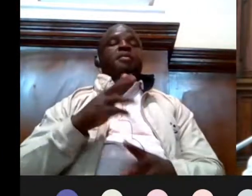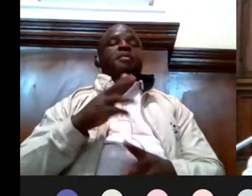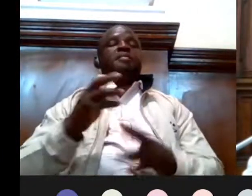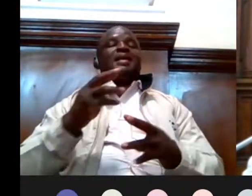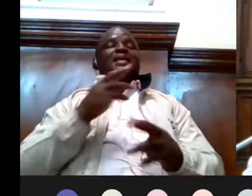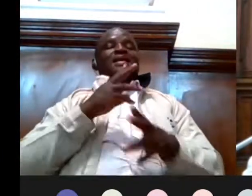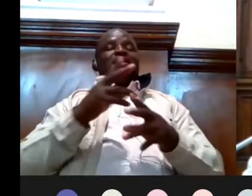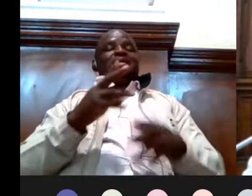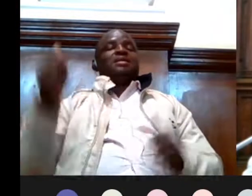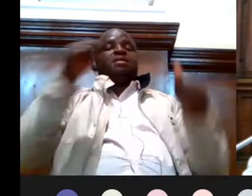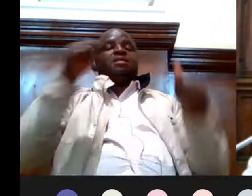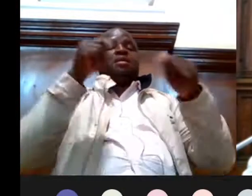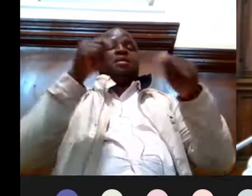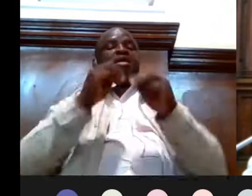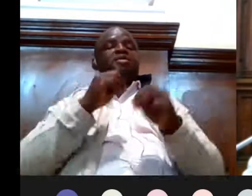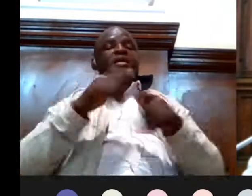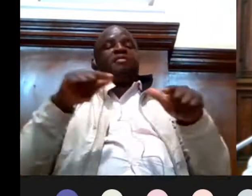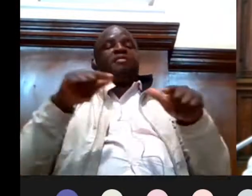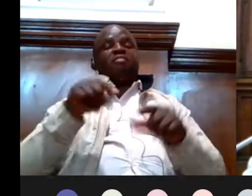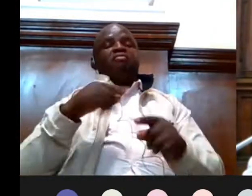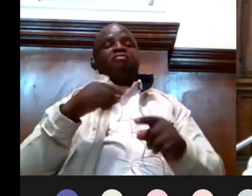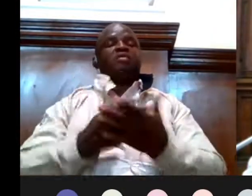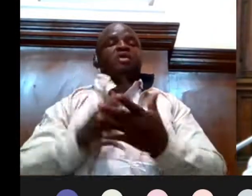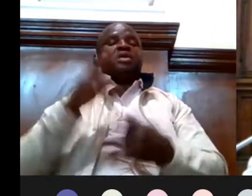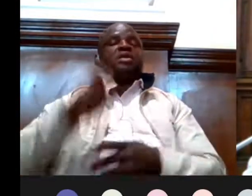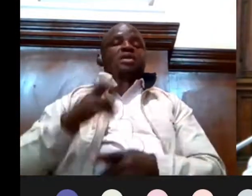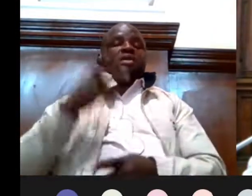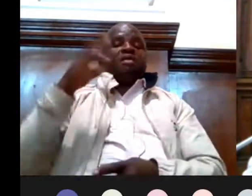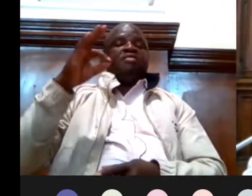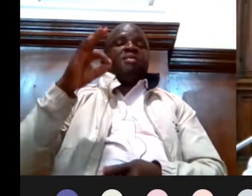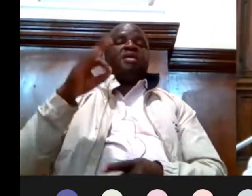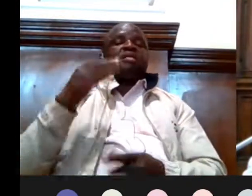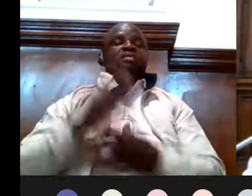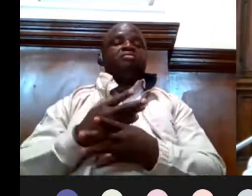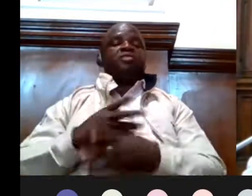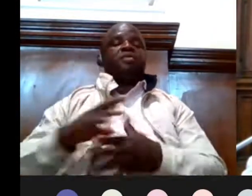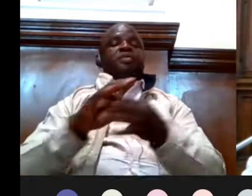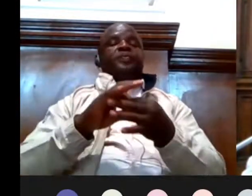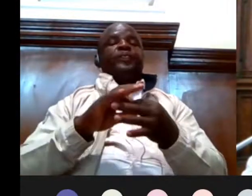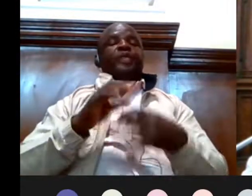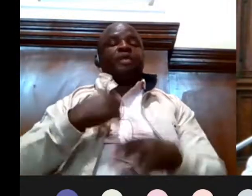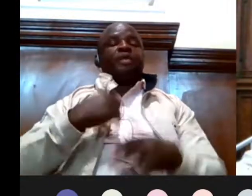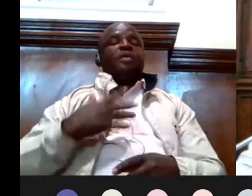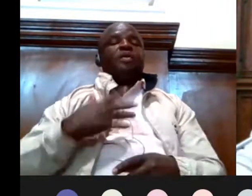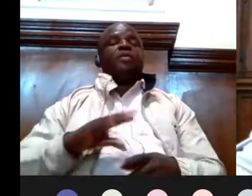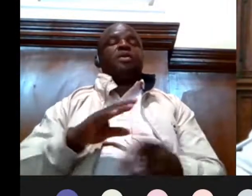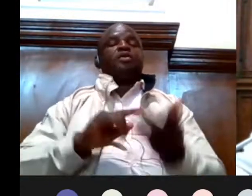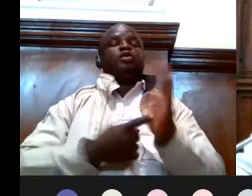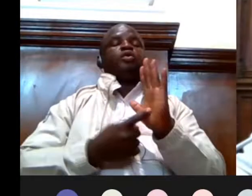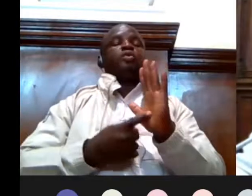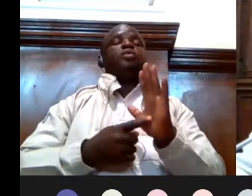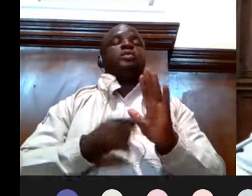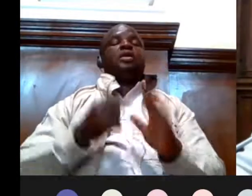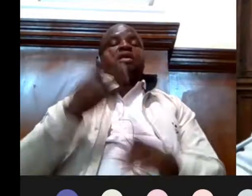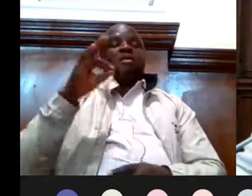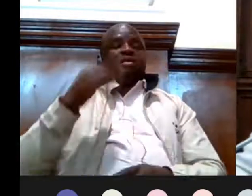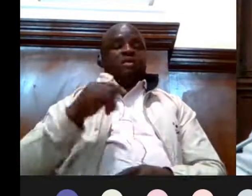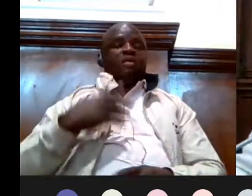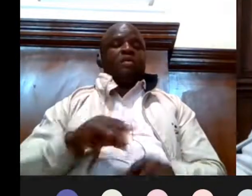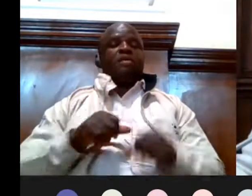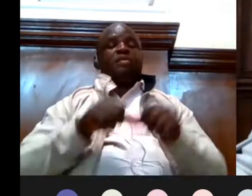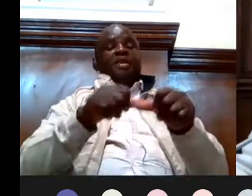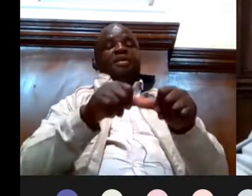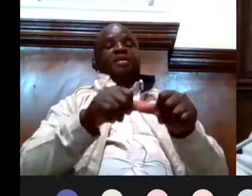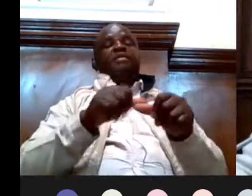members requires concerted efforts. As the government, we want to indicate that we'll continue to promote